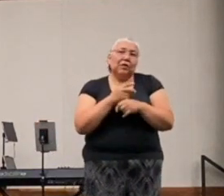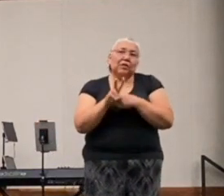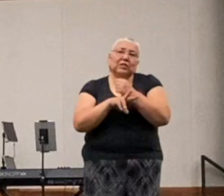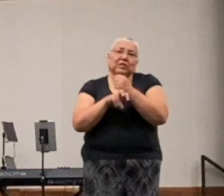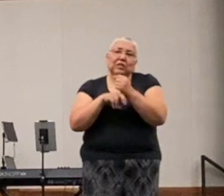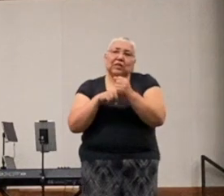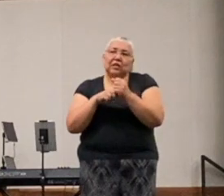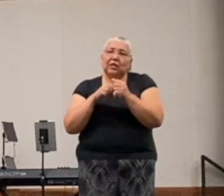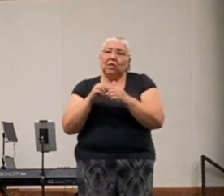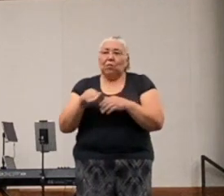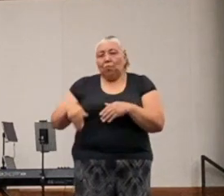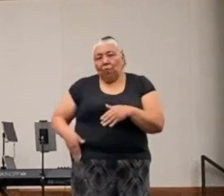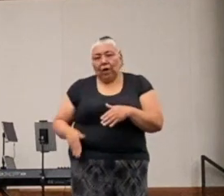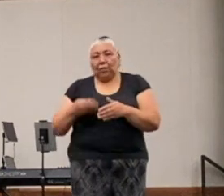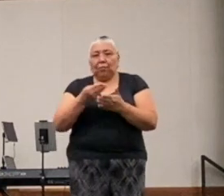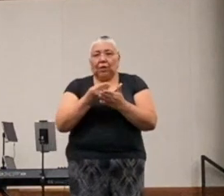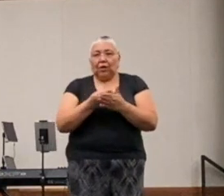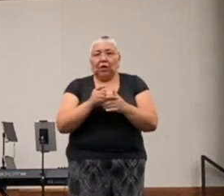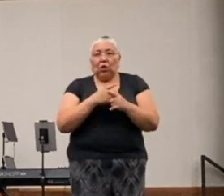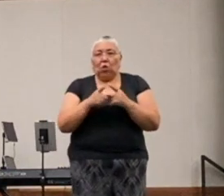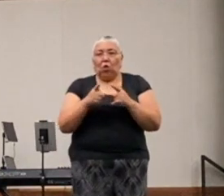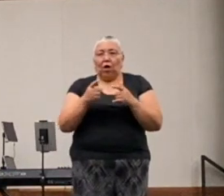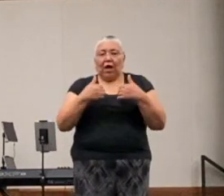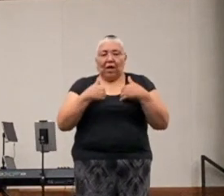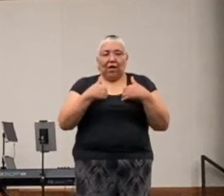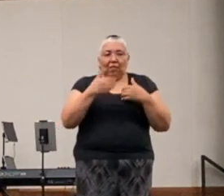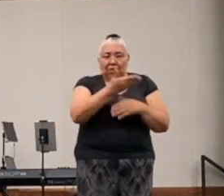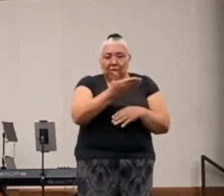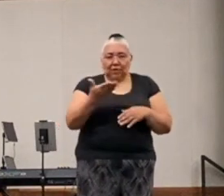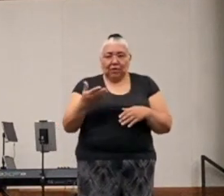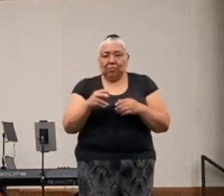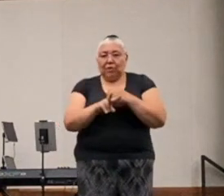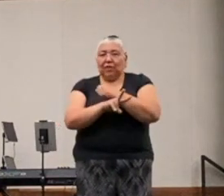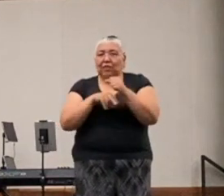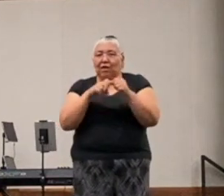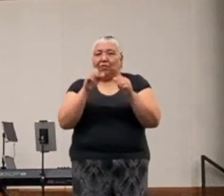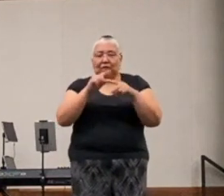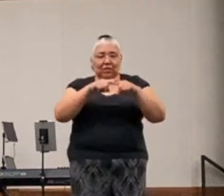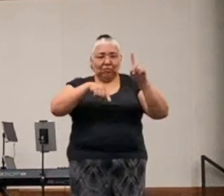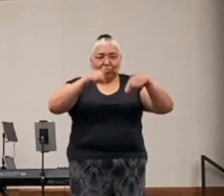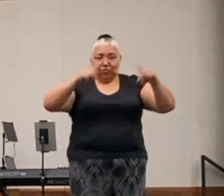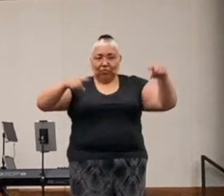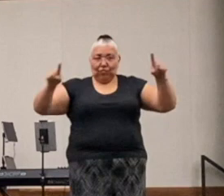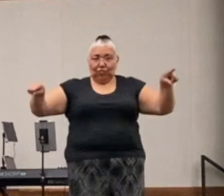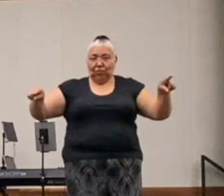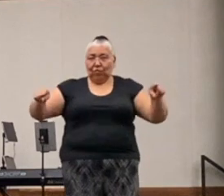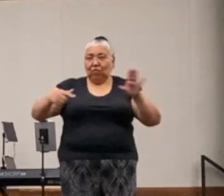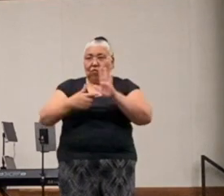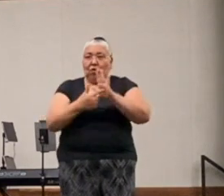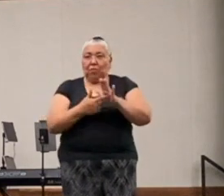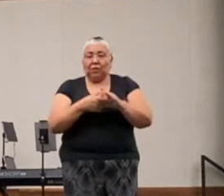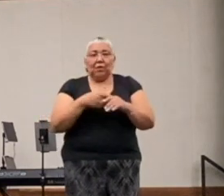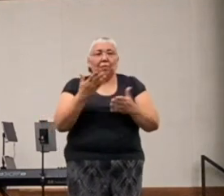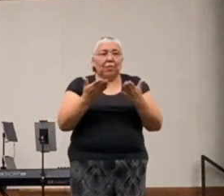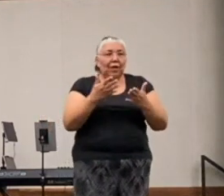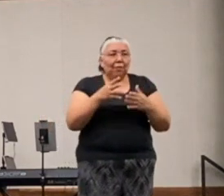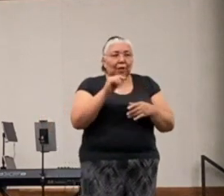terms of pocketing money or making off with possessions, but theft can take a variety of forms. It can take the form of